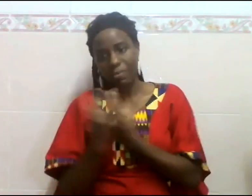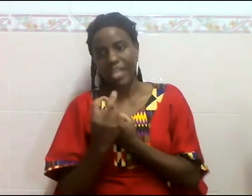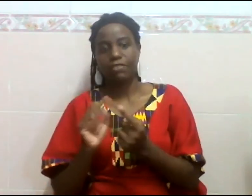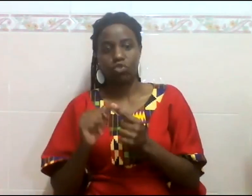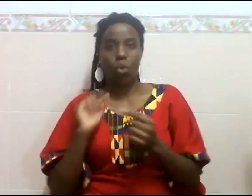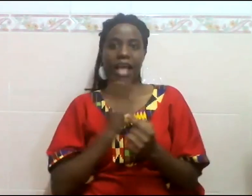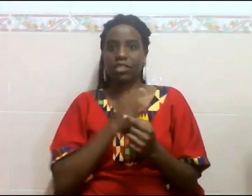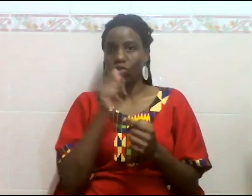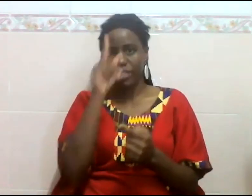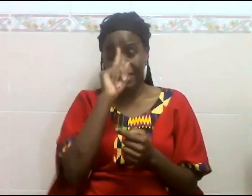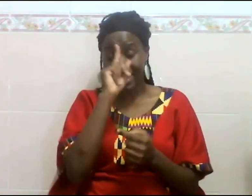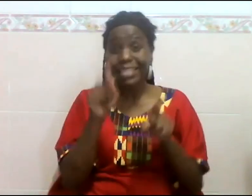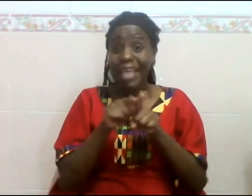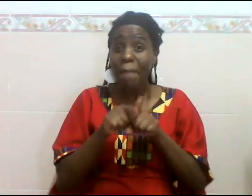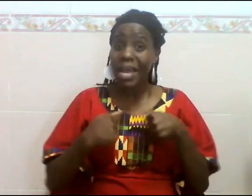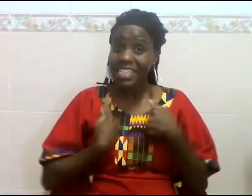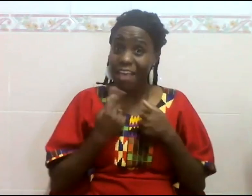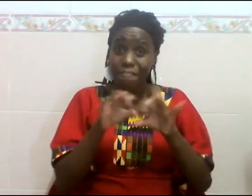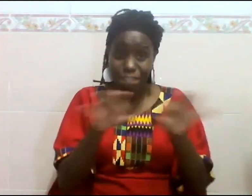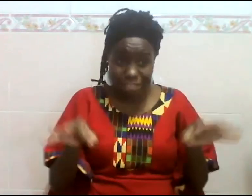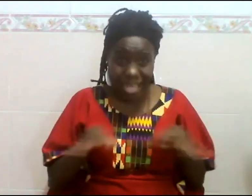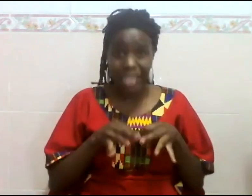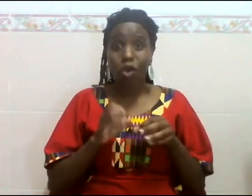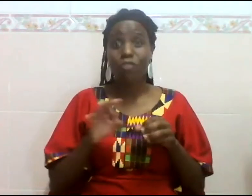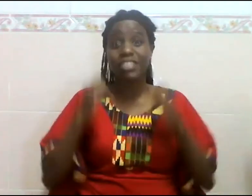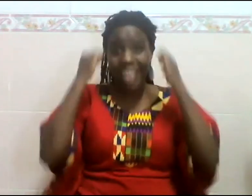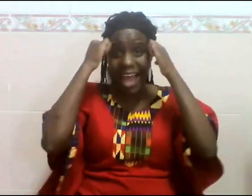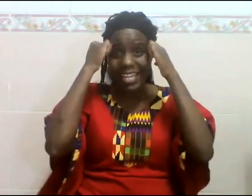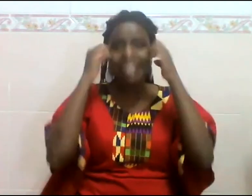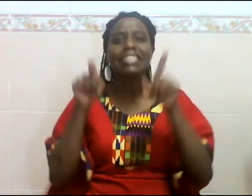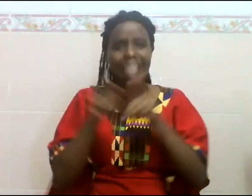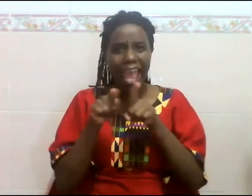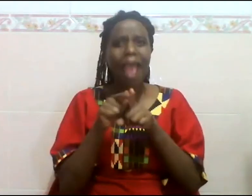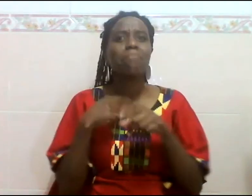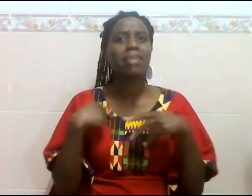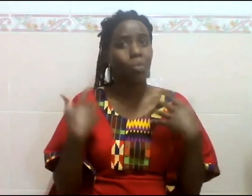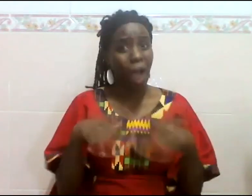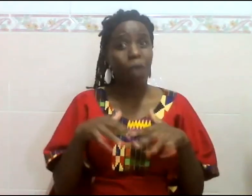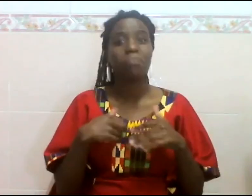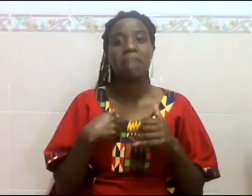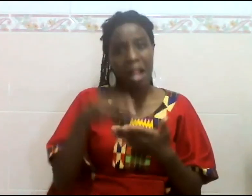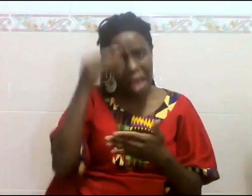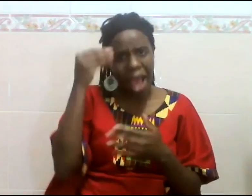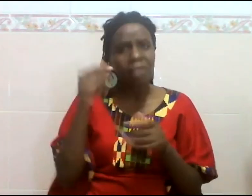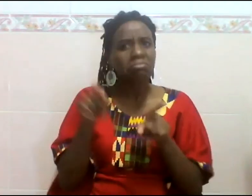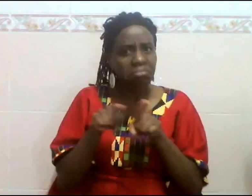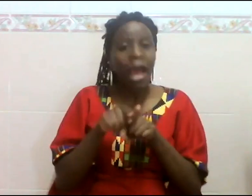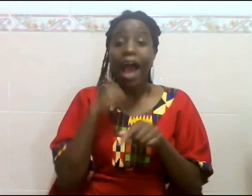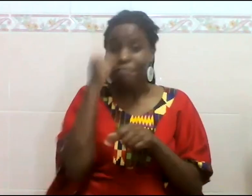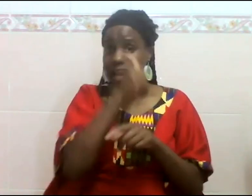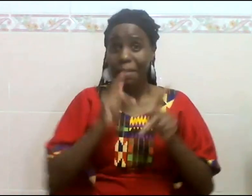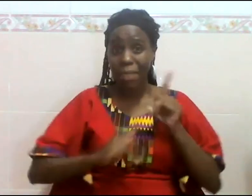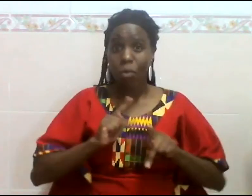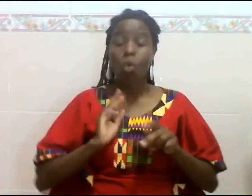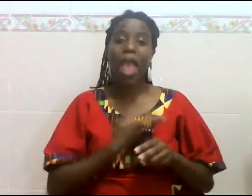important preprint that would actually enlighten to say, even us as Africans, we have the opportunity